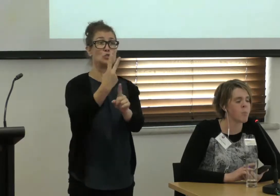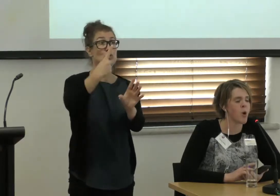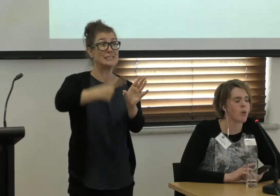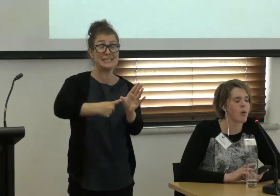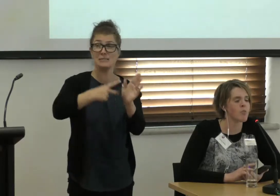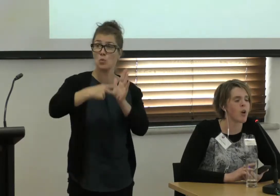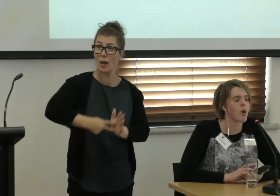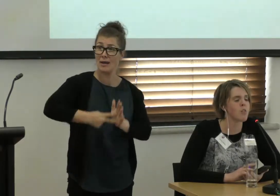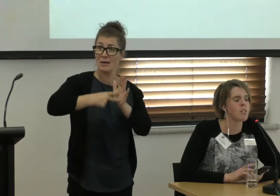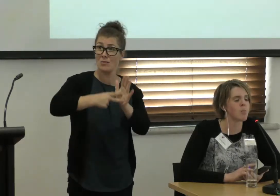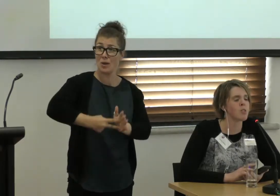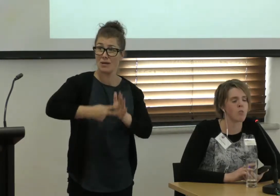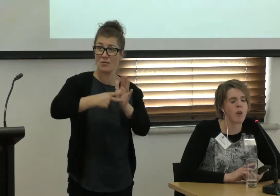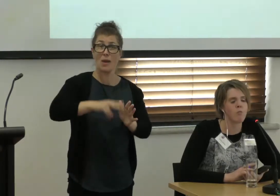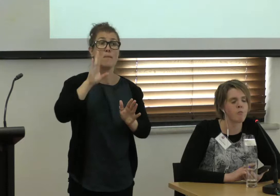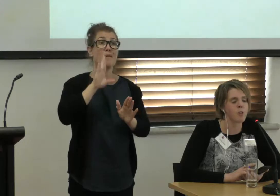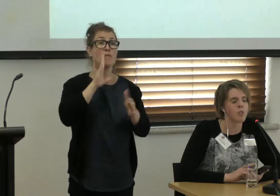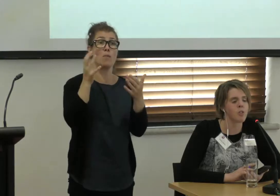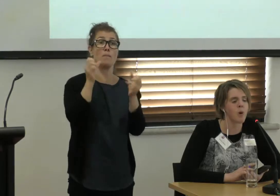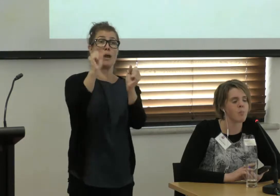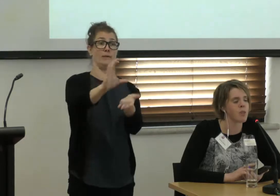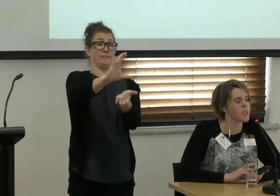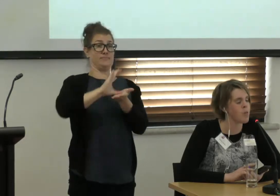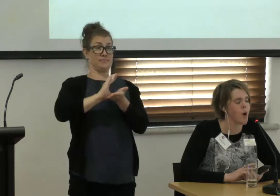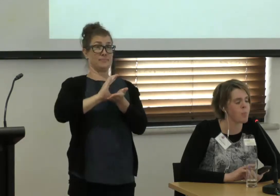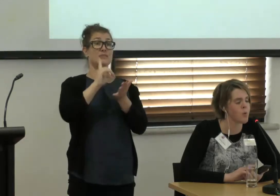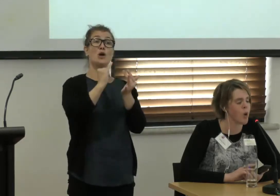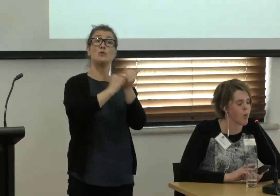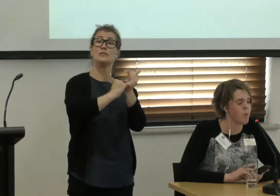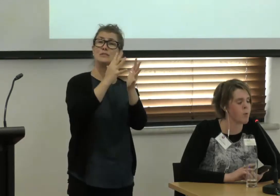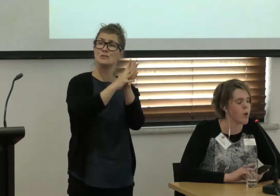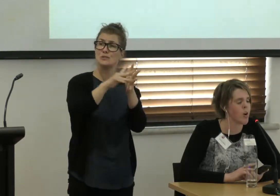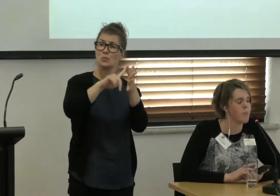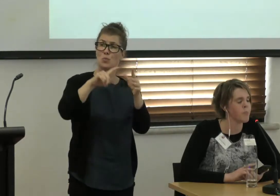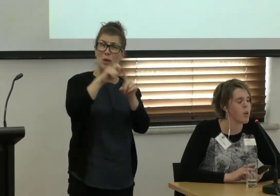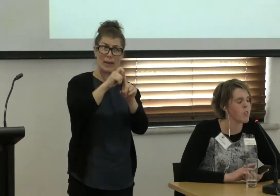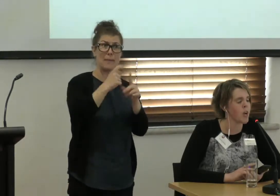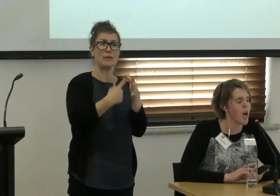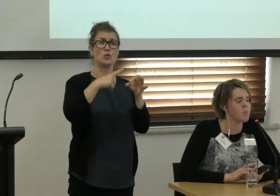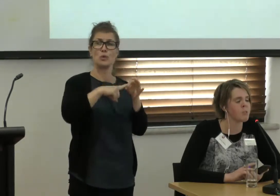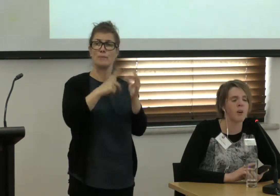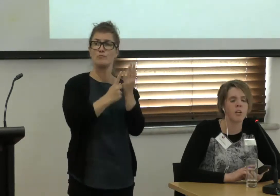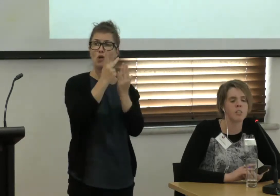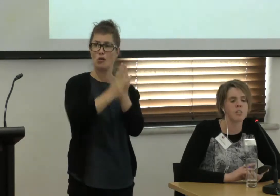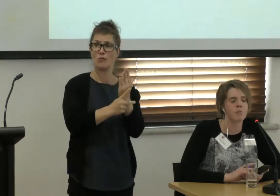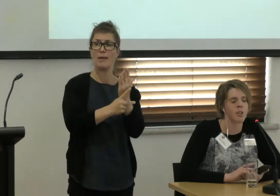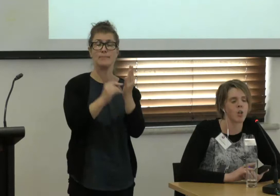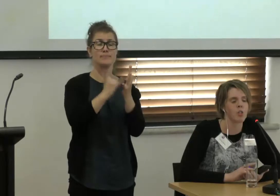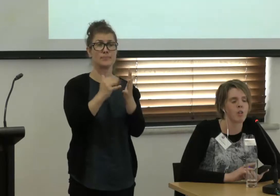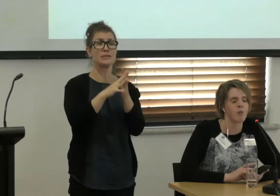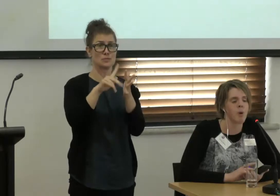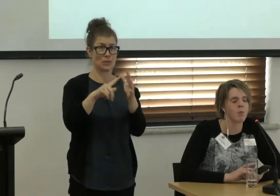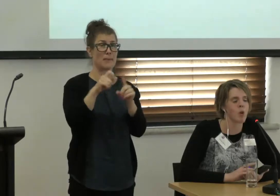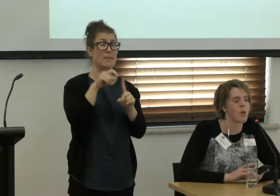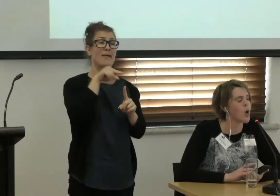equipment programs, and I know that someone's already referred to SWEP, so the statewide equipment program, that are able to fund assistive technology